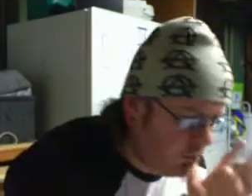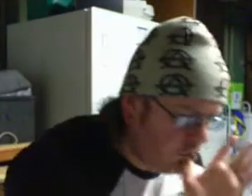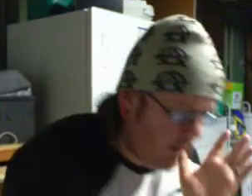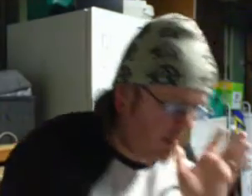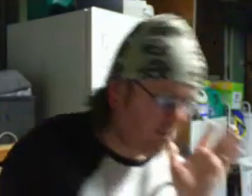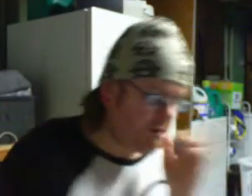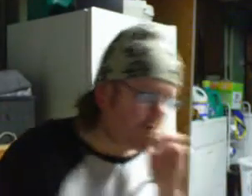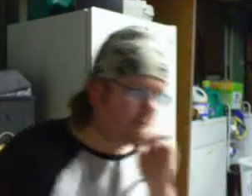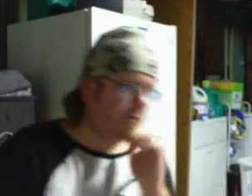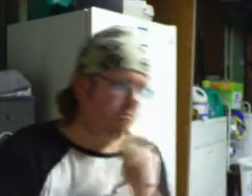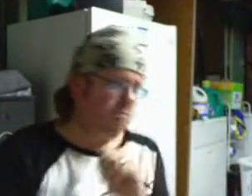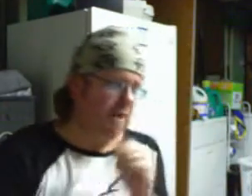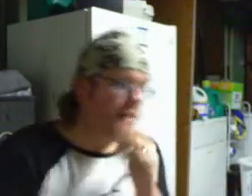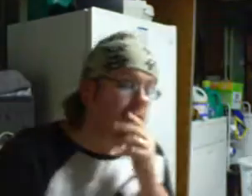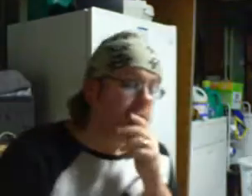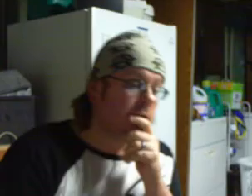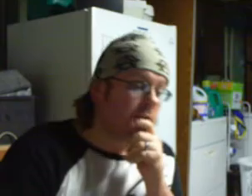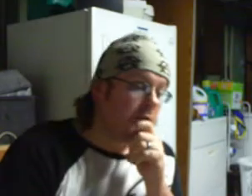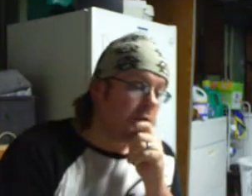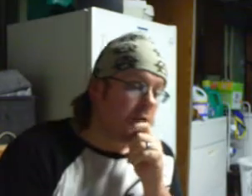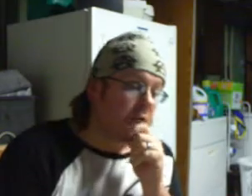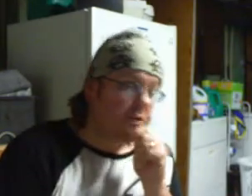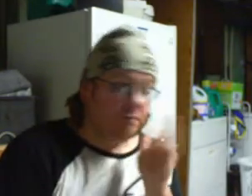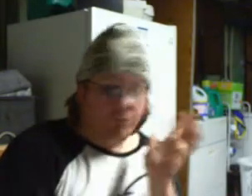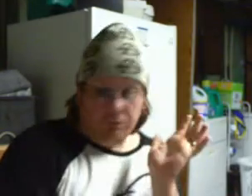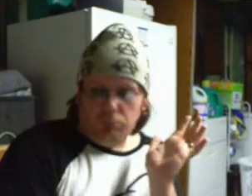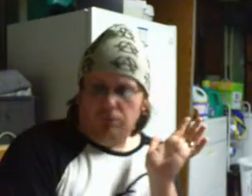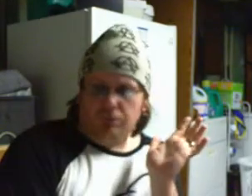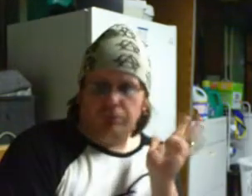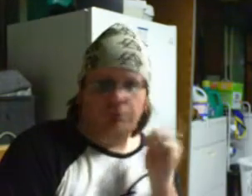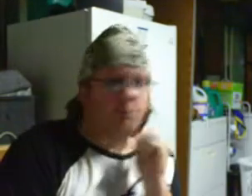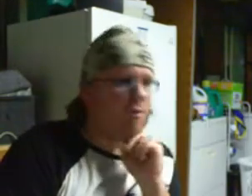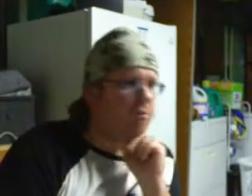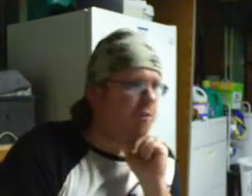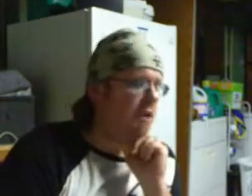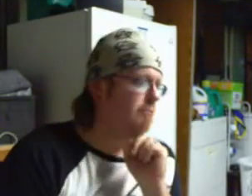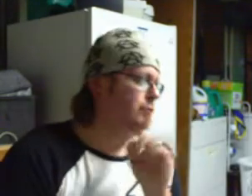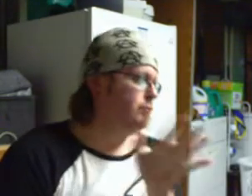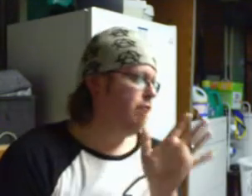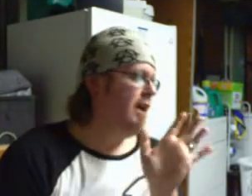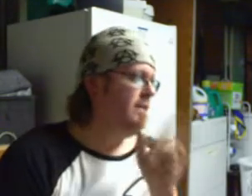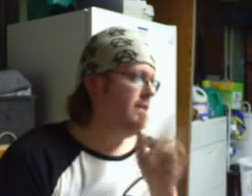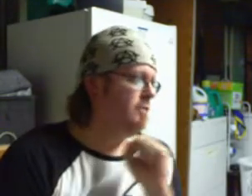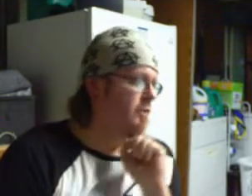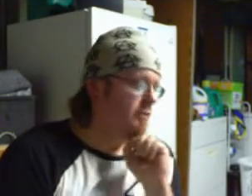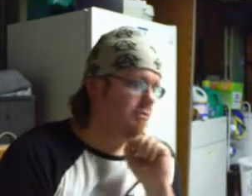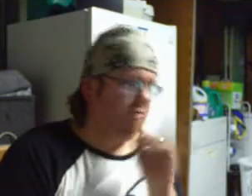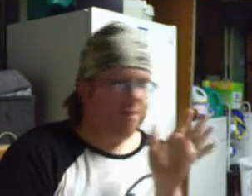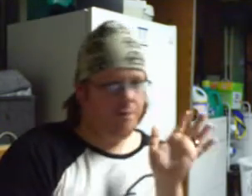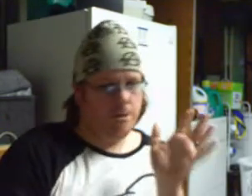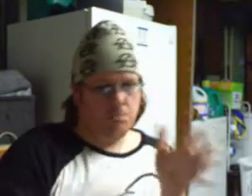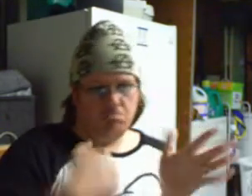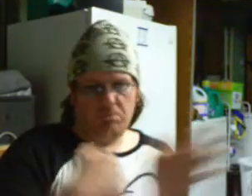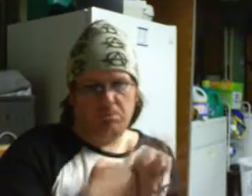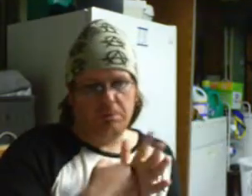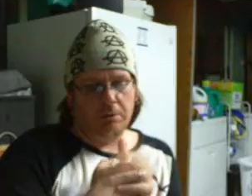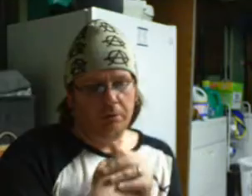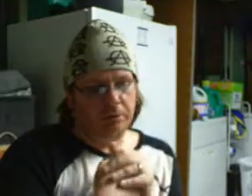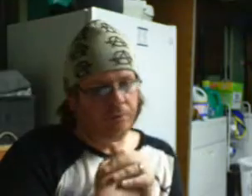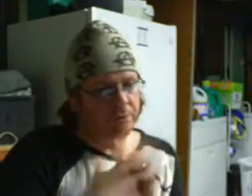Uriah the Hittite comes back, and David says, "Well, why don't you go spend some time with your wife, so that way that be close enough together, they